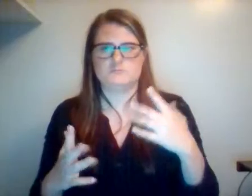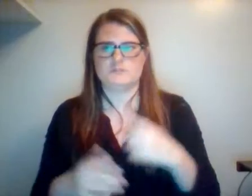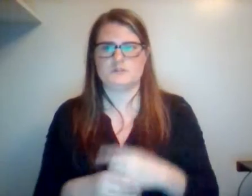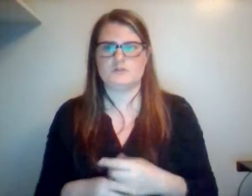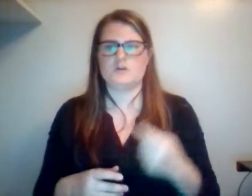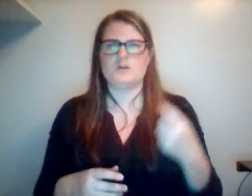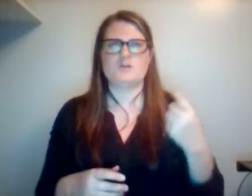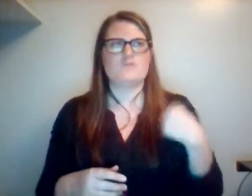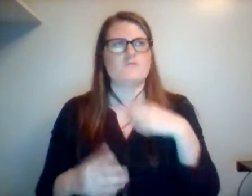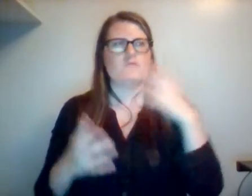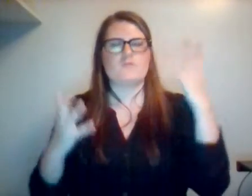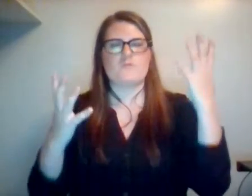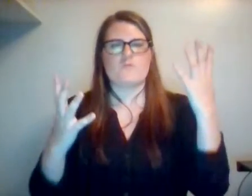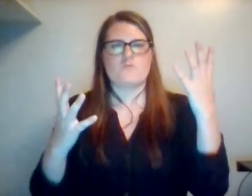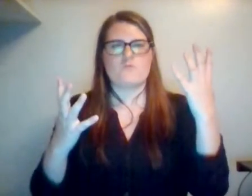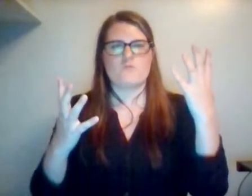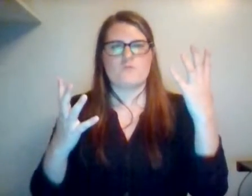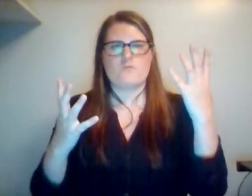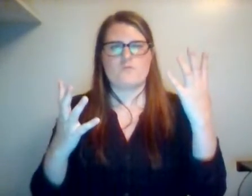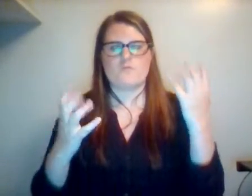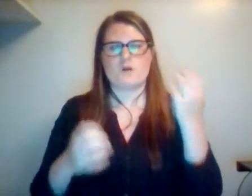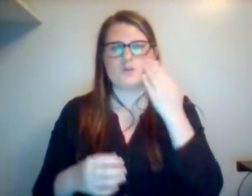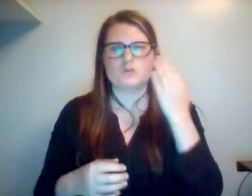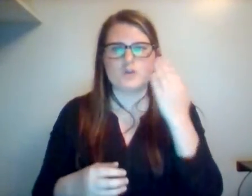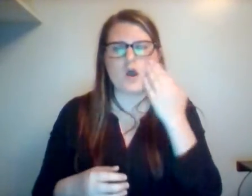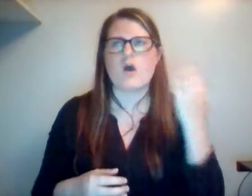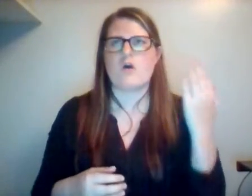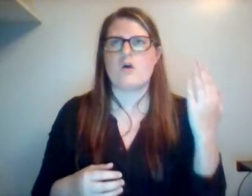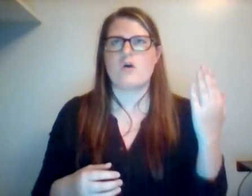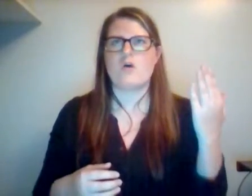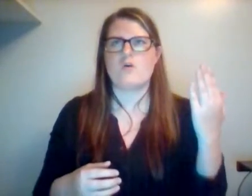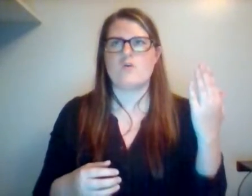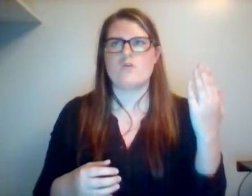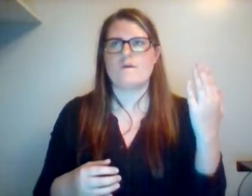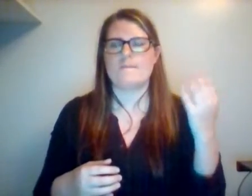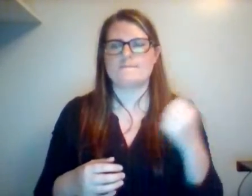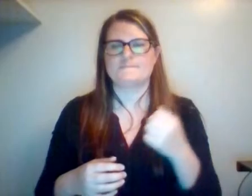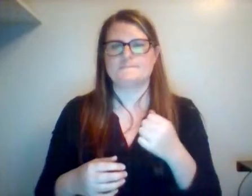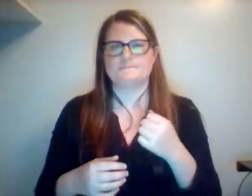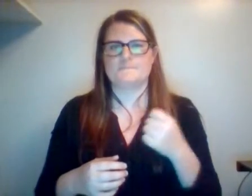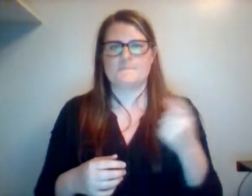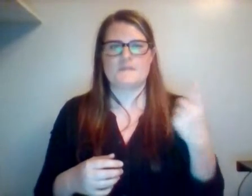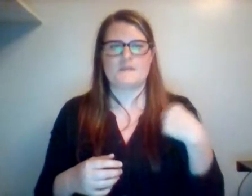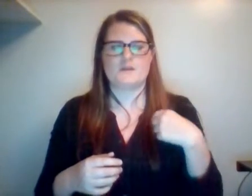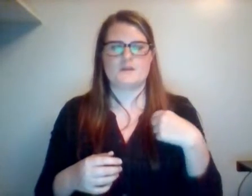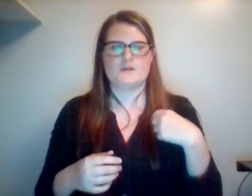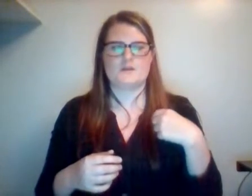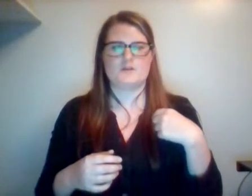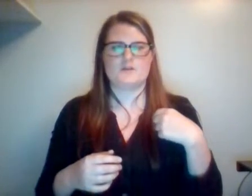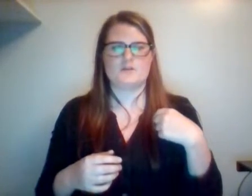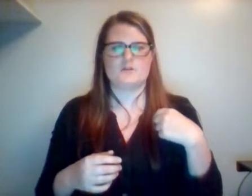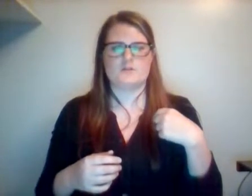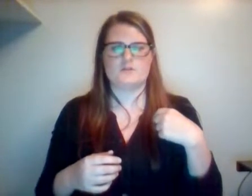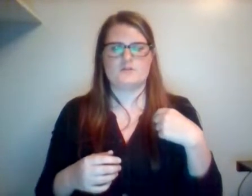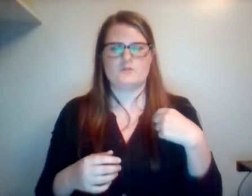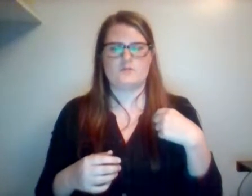enjoyment of the human ego being attended to. Some of us are weak enough,